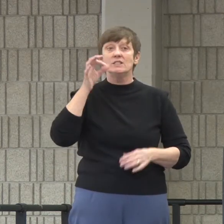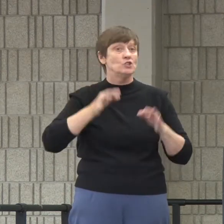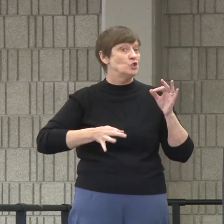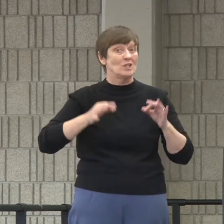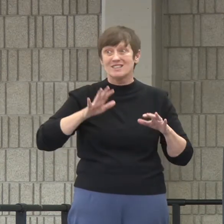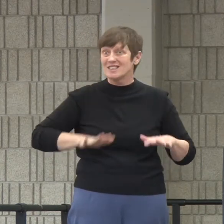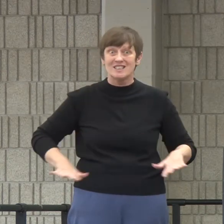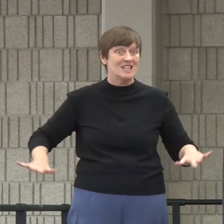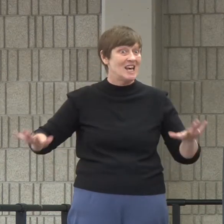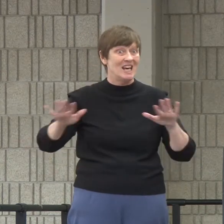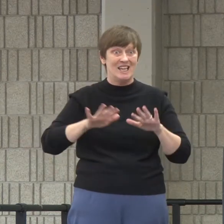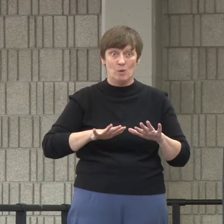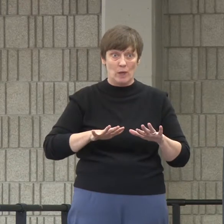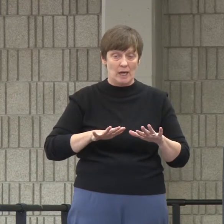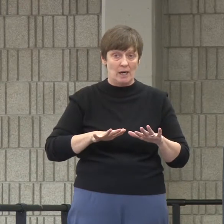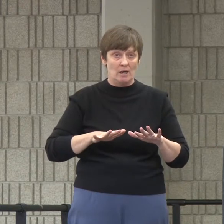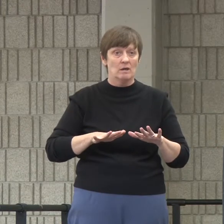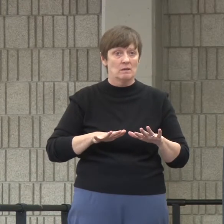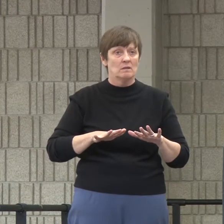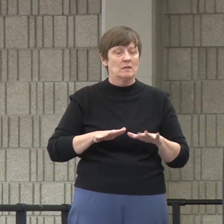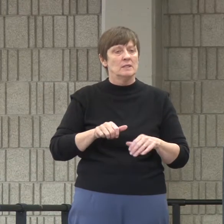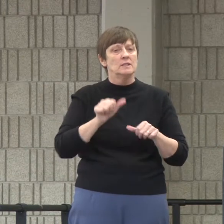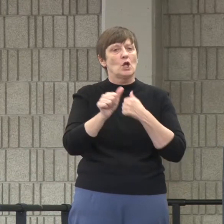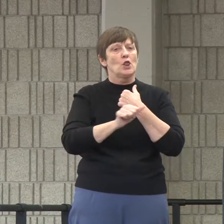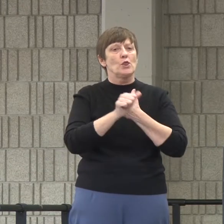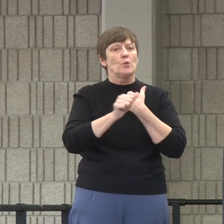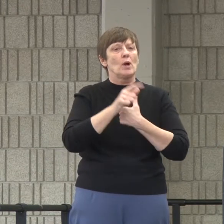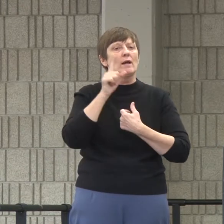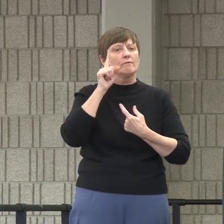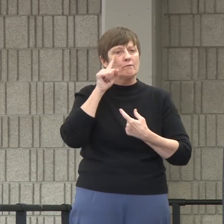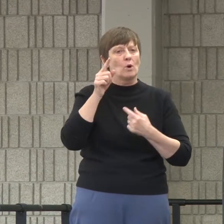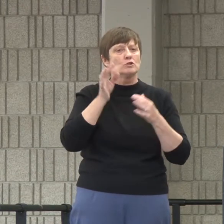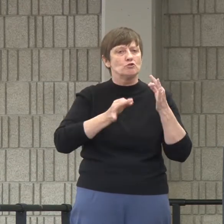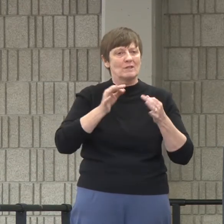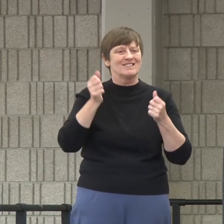sure many of you know the quote, "is a threat to justice everywhere."